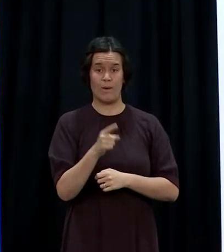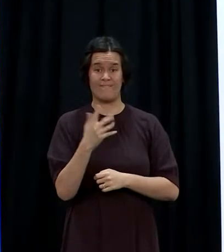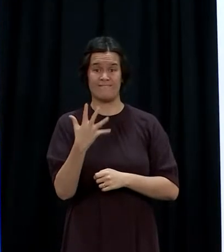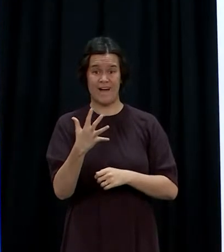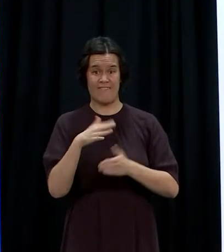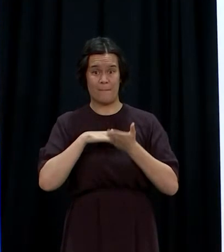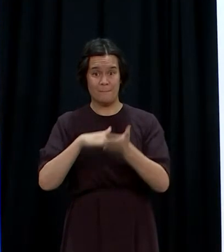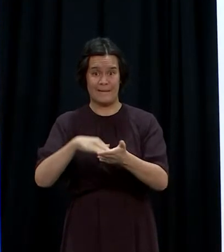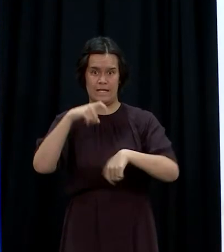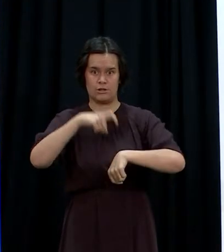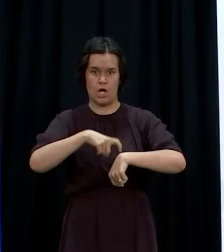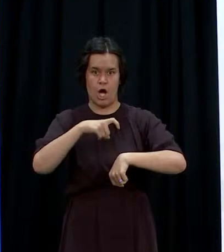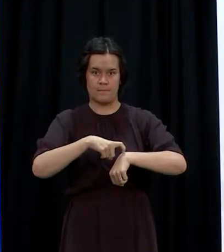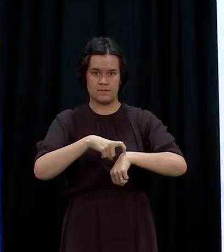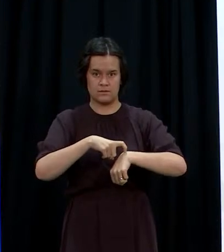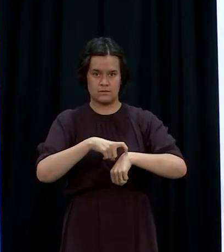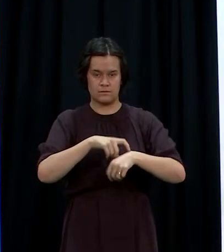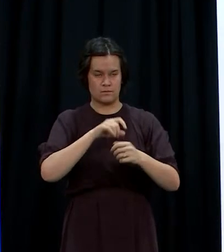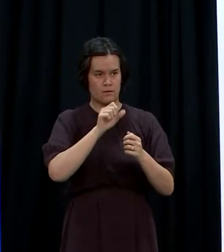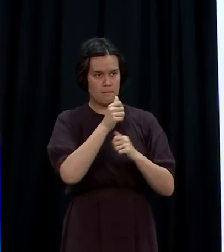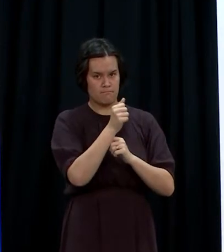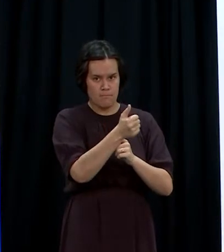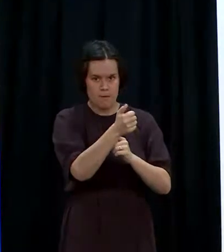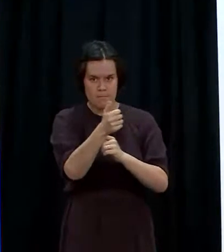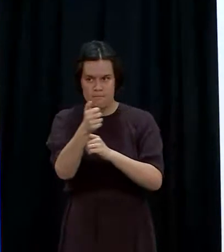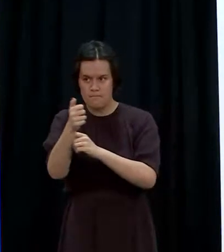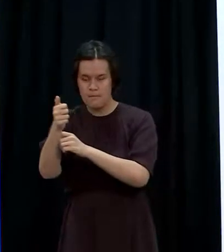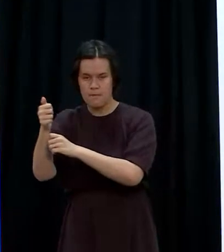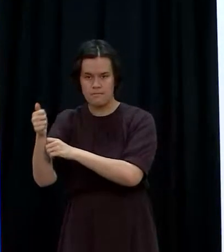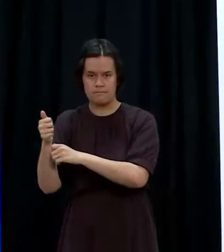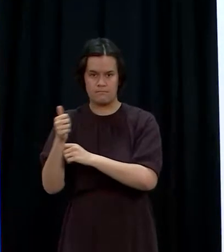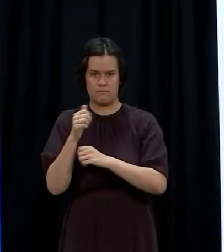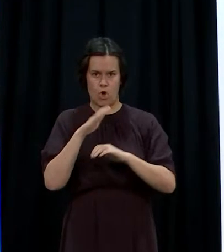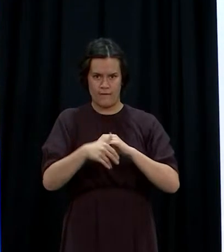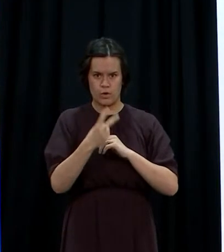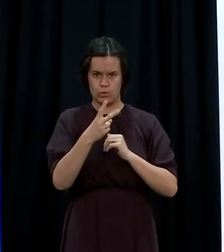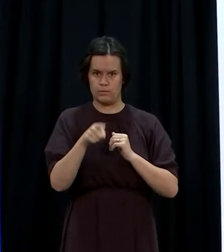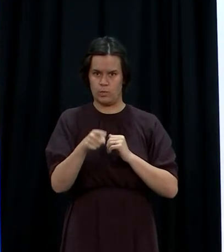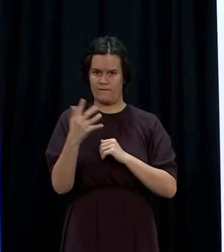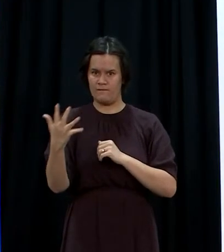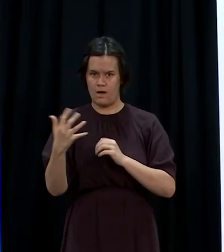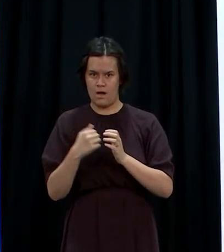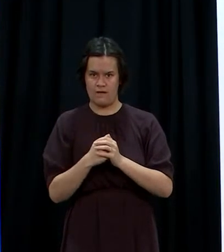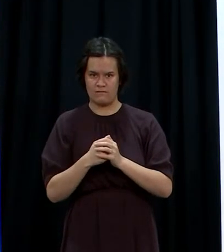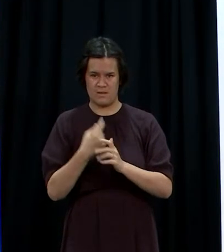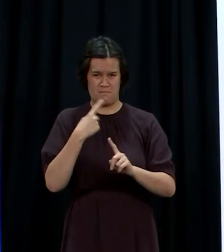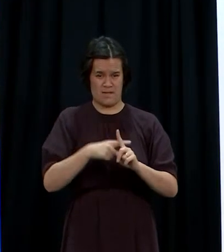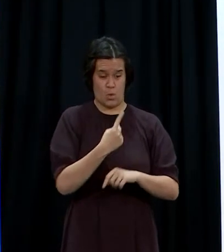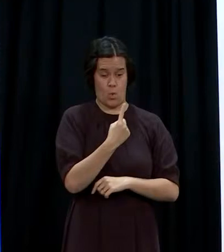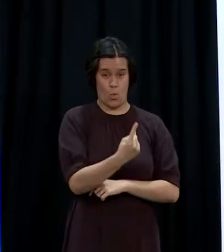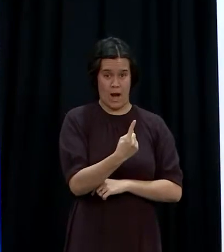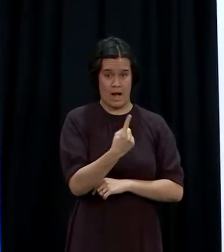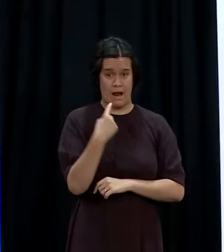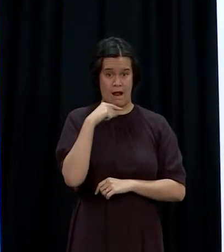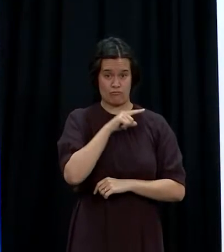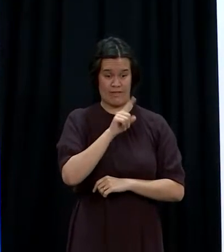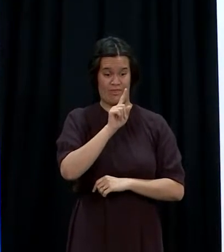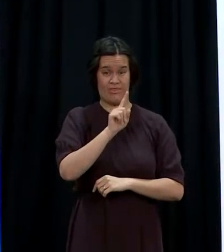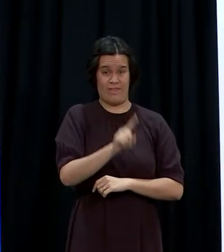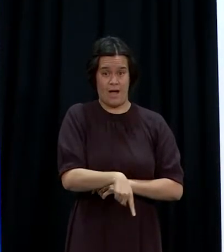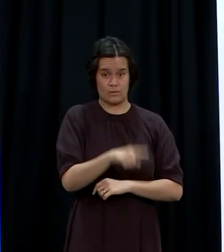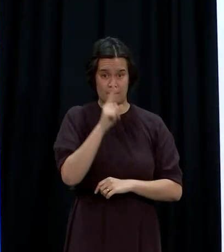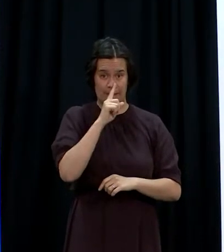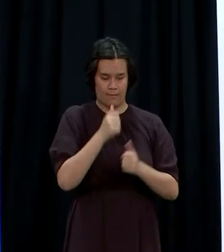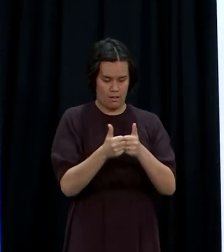yesterday, beating our previous daily record, and there were over 100,000 manual entries. So scanning in,